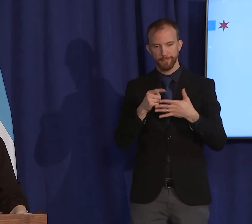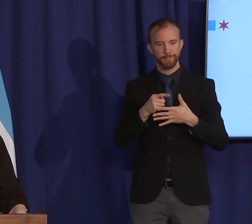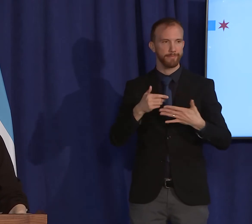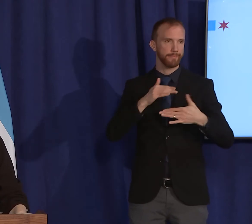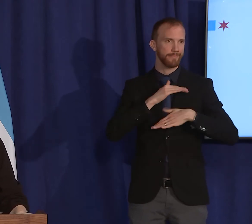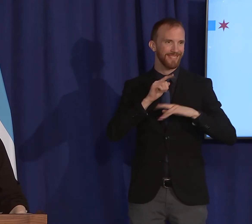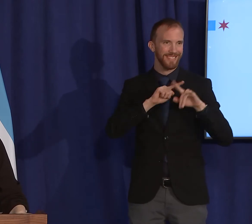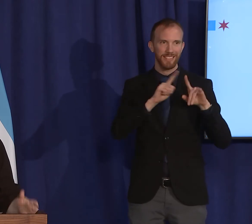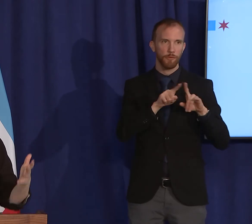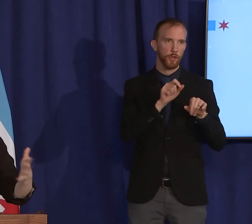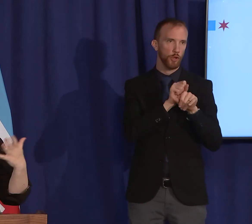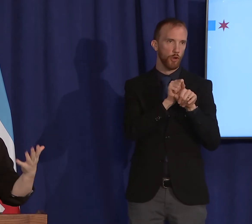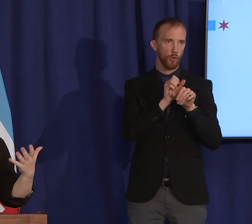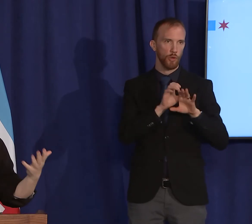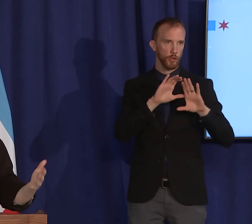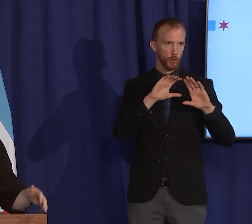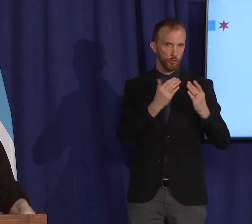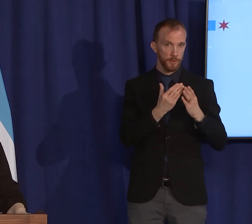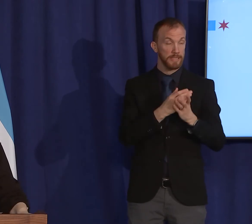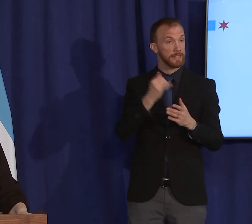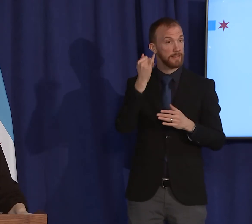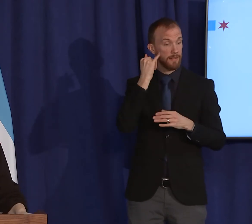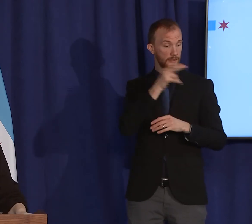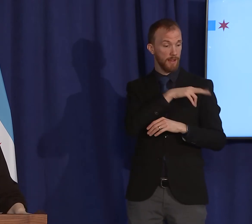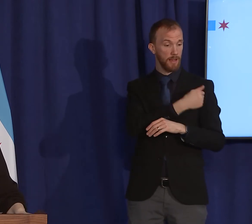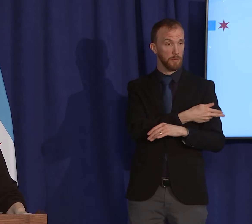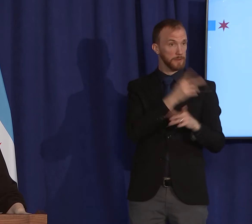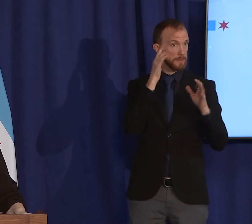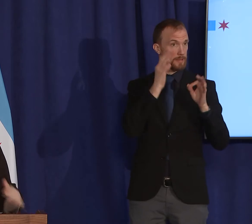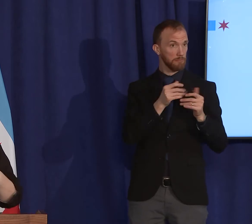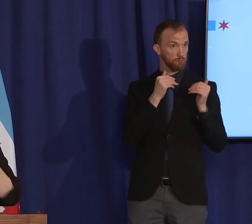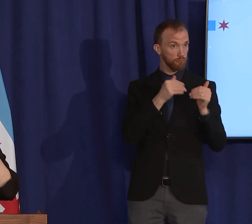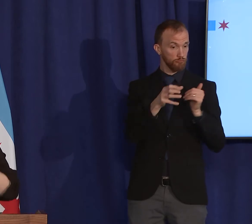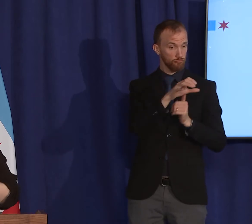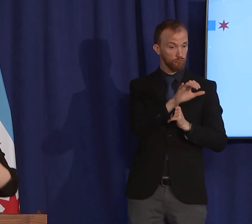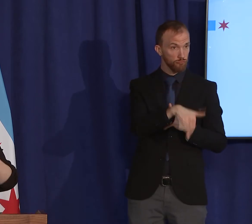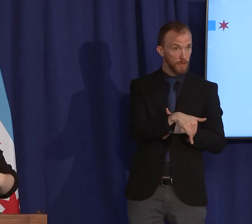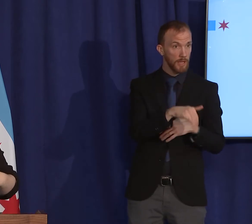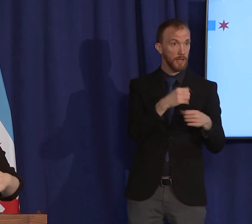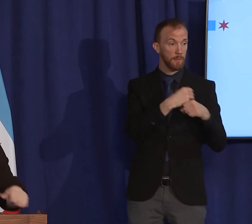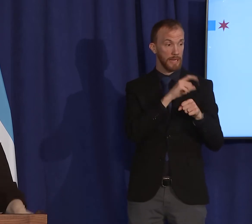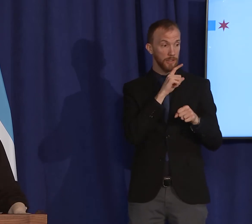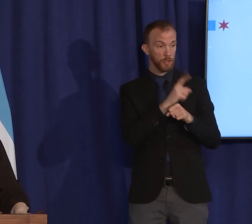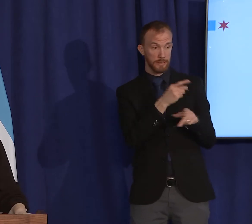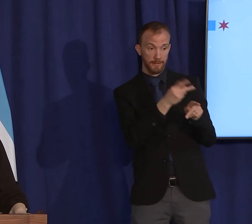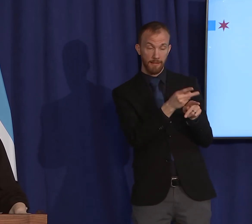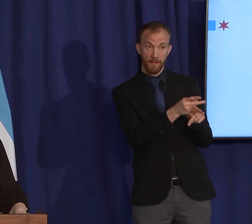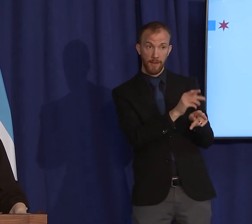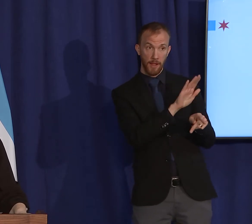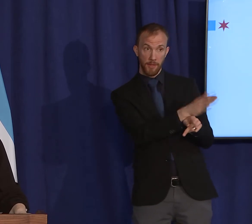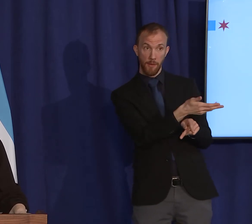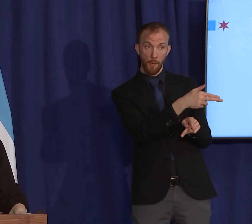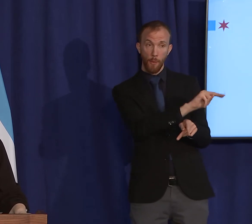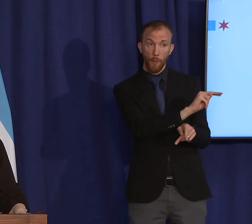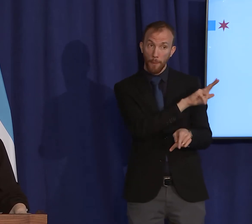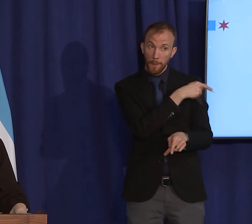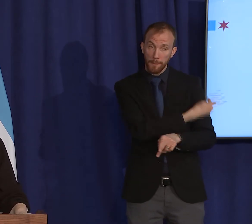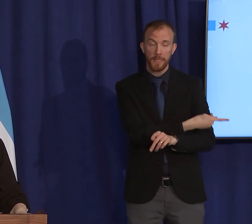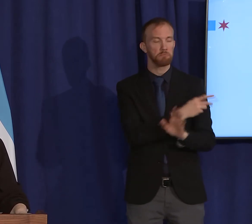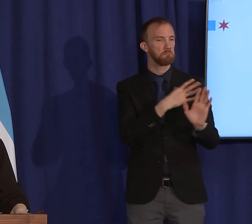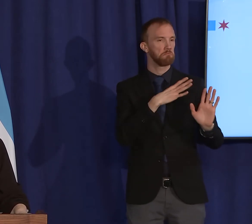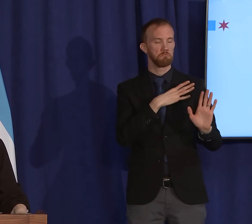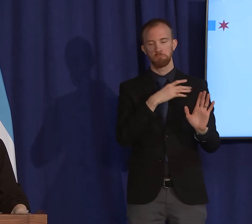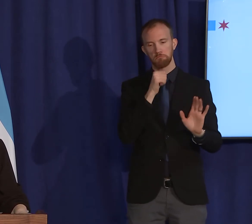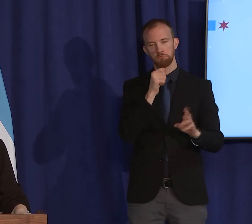So if a hospital is using some of that decision making to prioritize its own existing patients, that's fine and not a